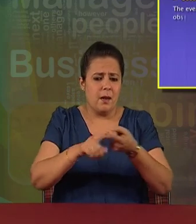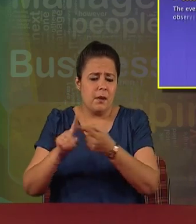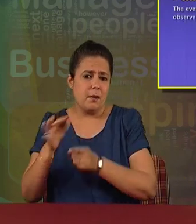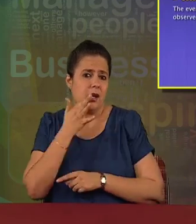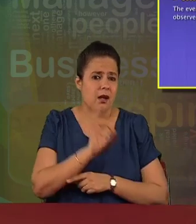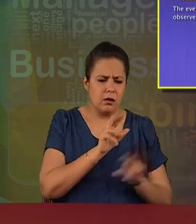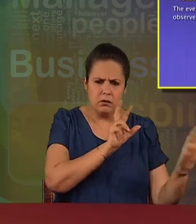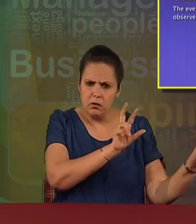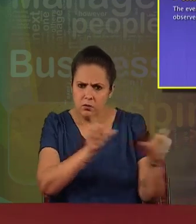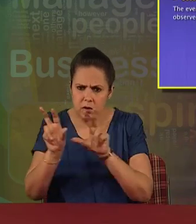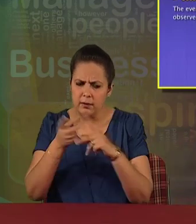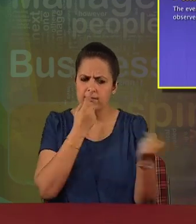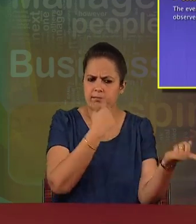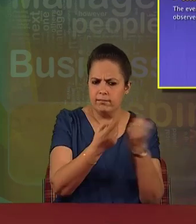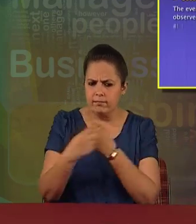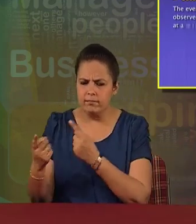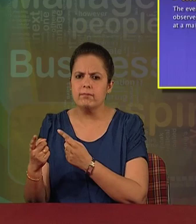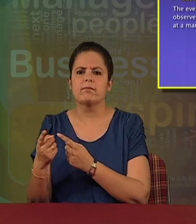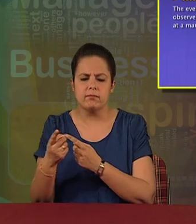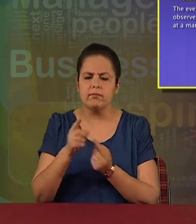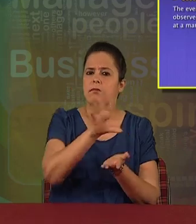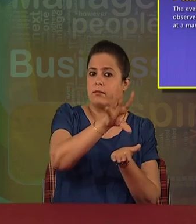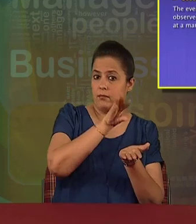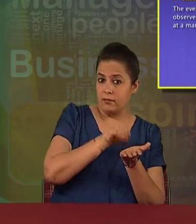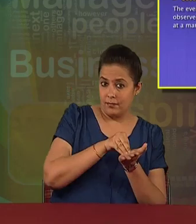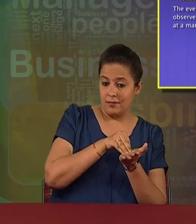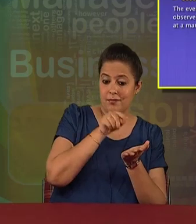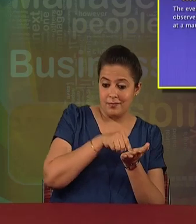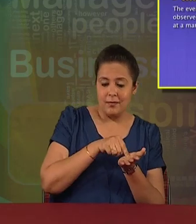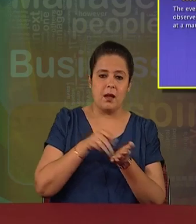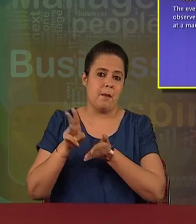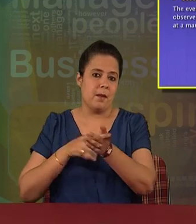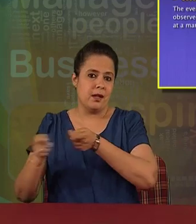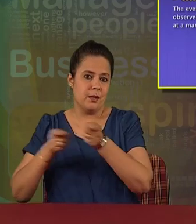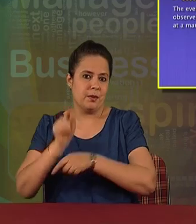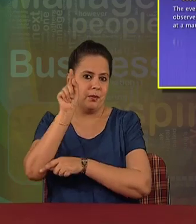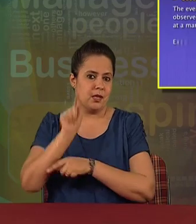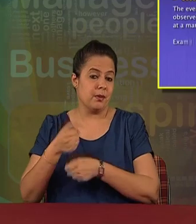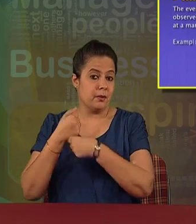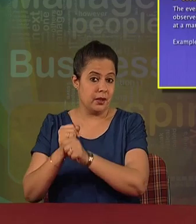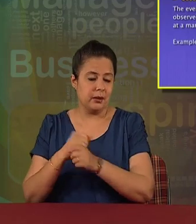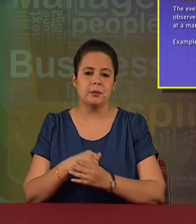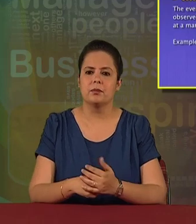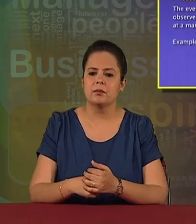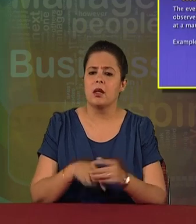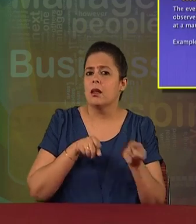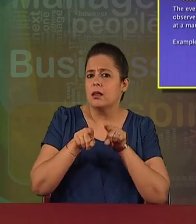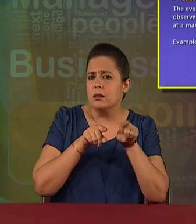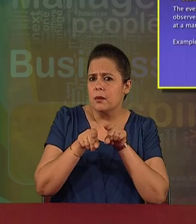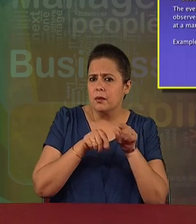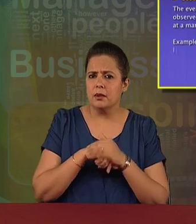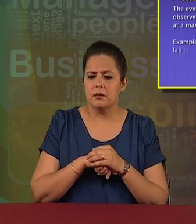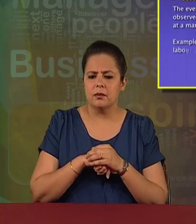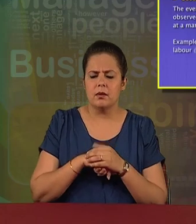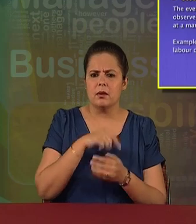are observed and analyzed in order to arrive at a management principle. For example, the